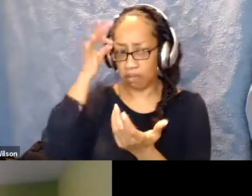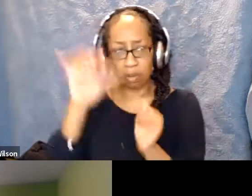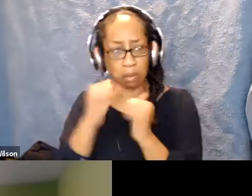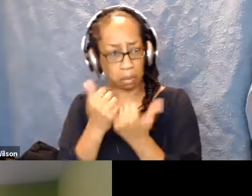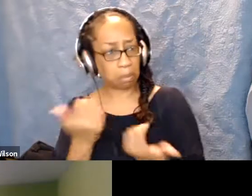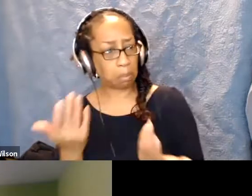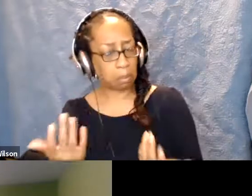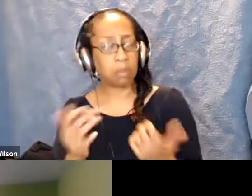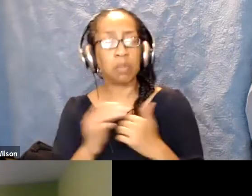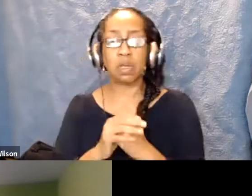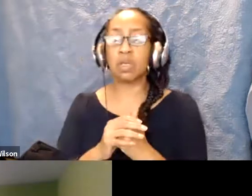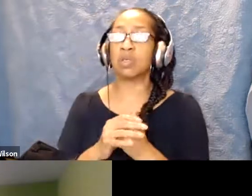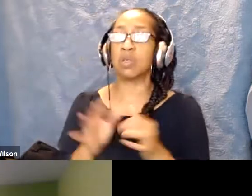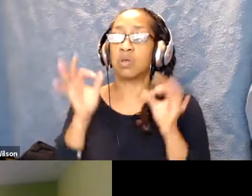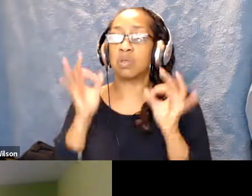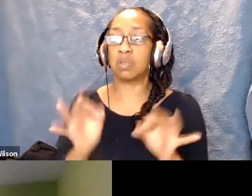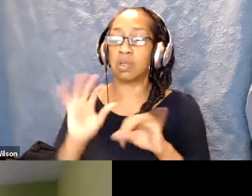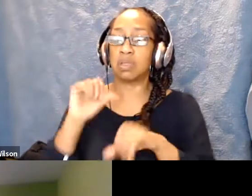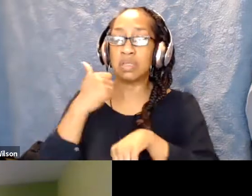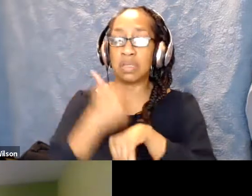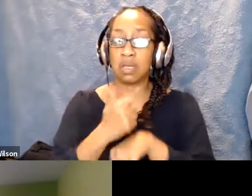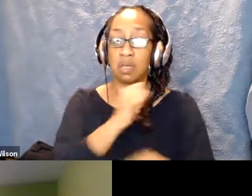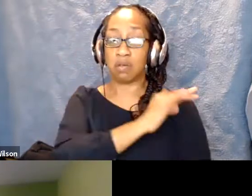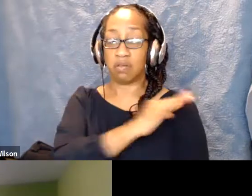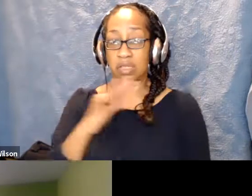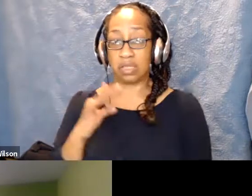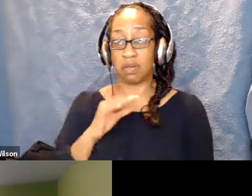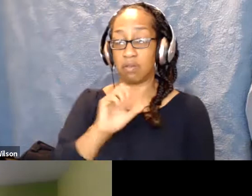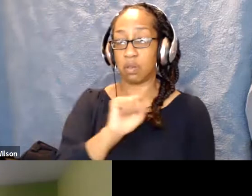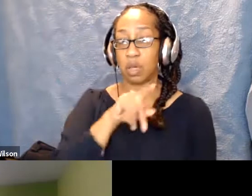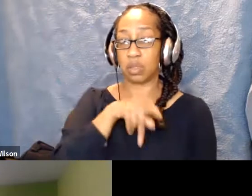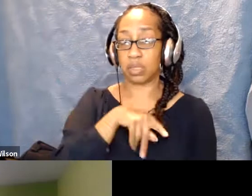so they created an opportunity for staff from OSEP,